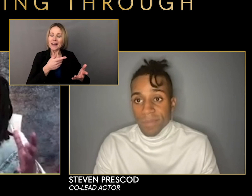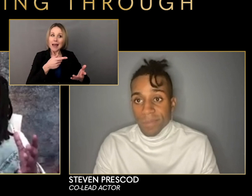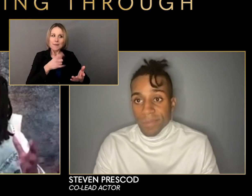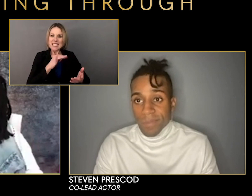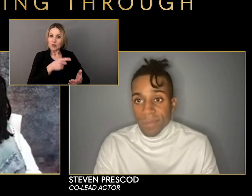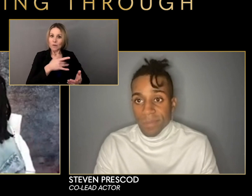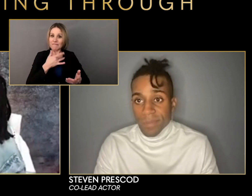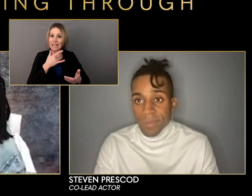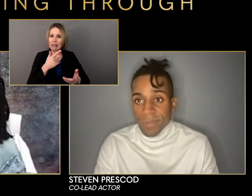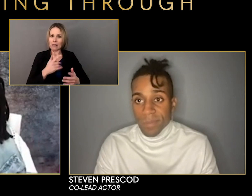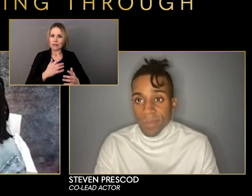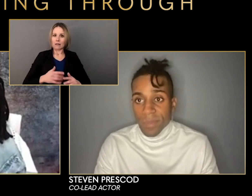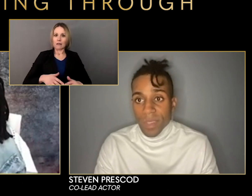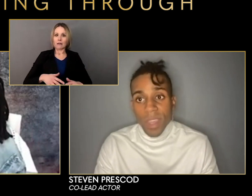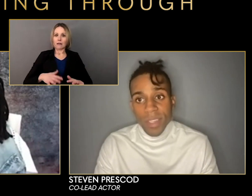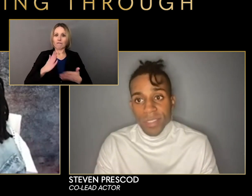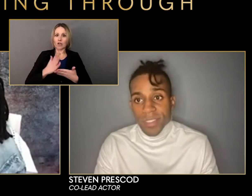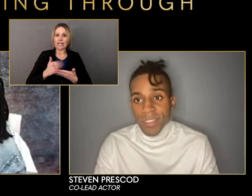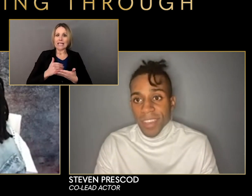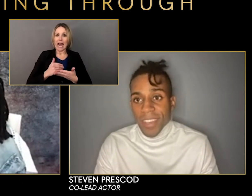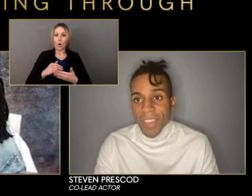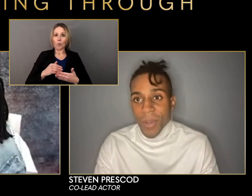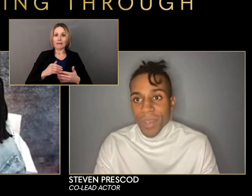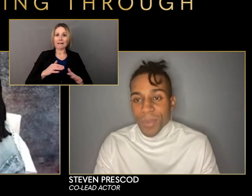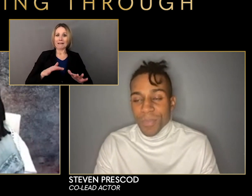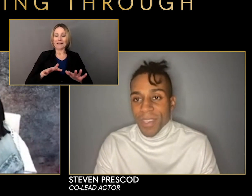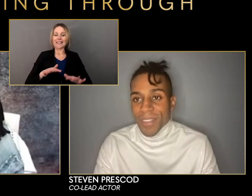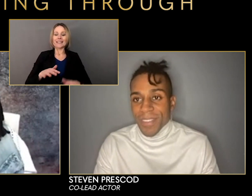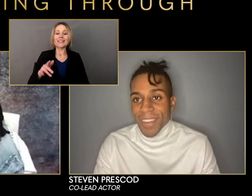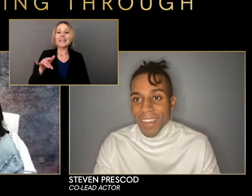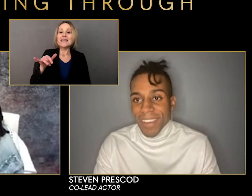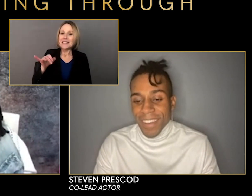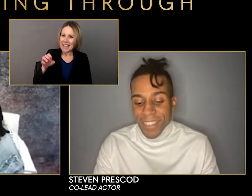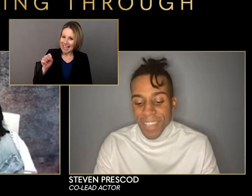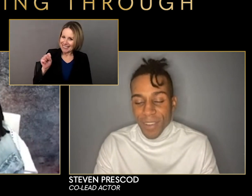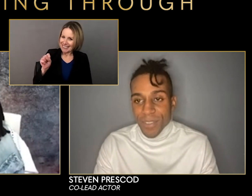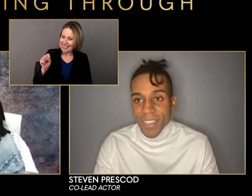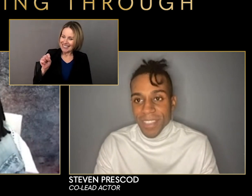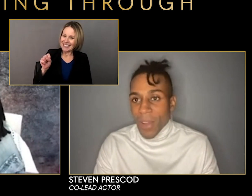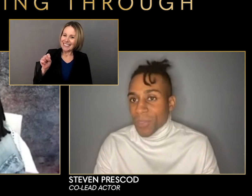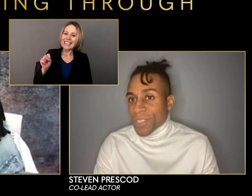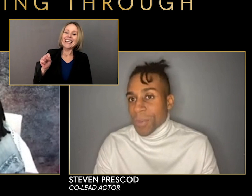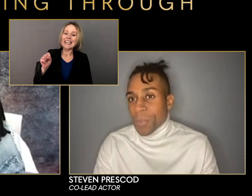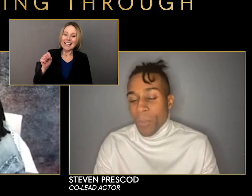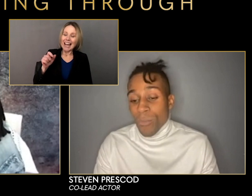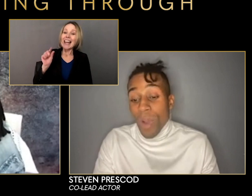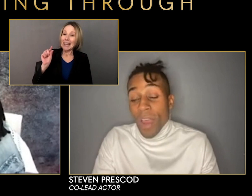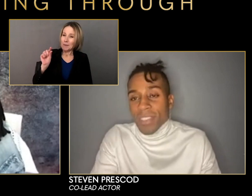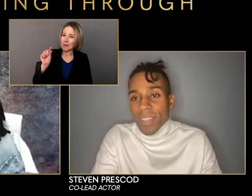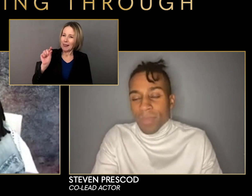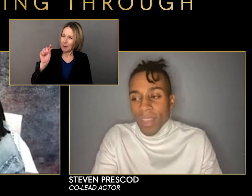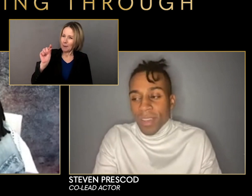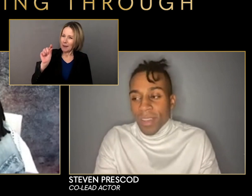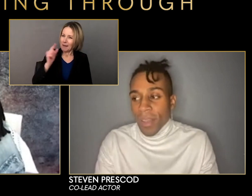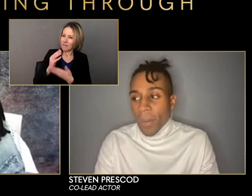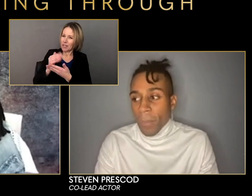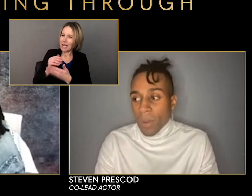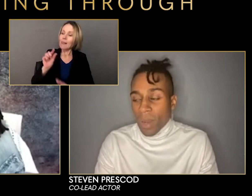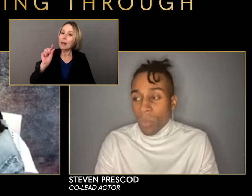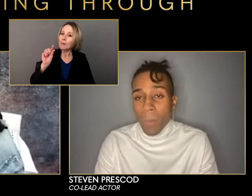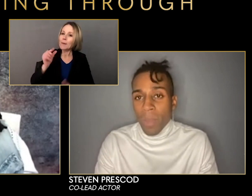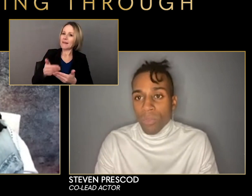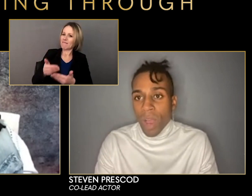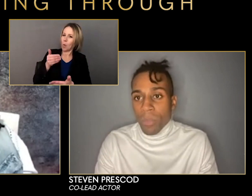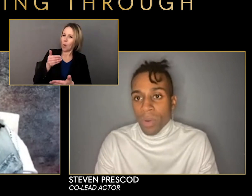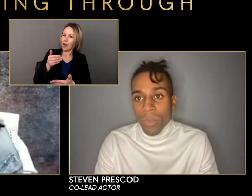a different world? Yes, I was a tad freaked out just a bit before I like stepped in.